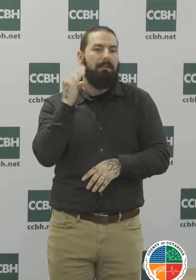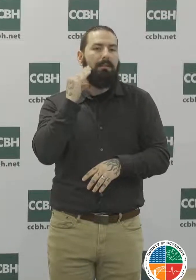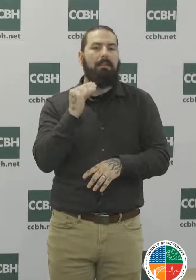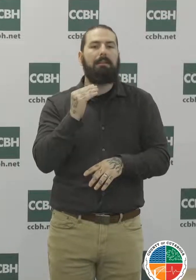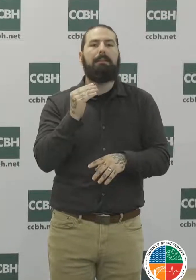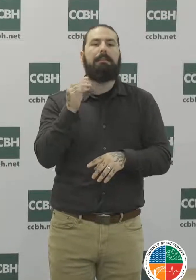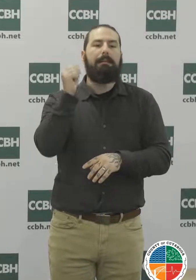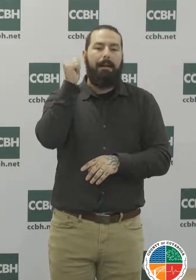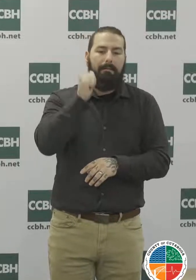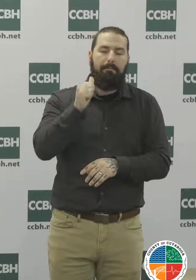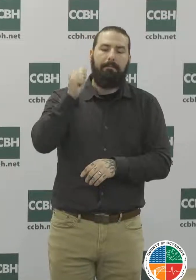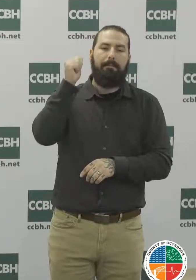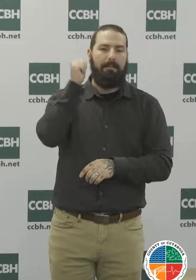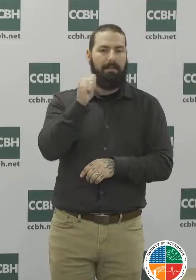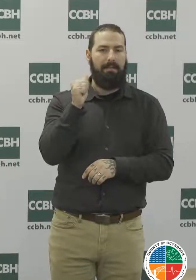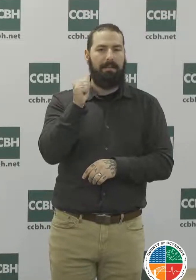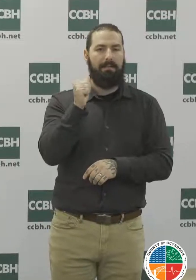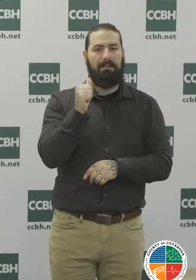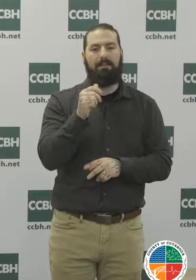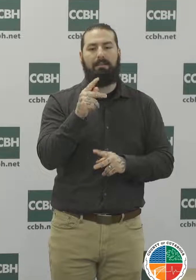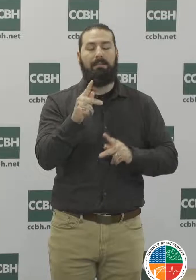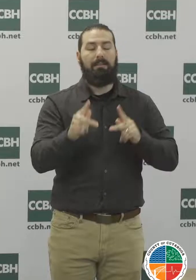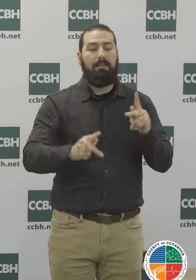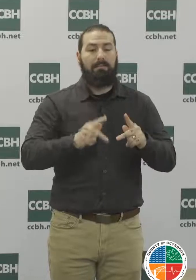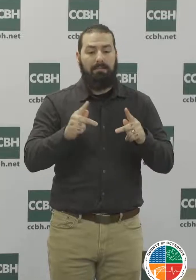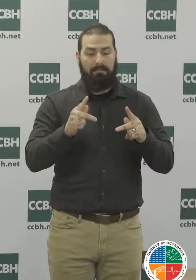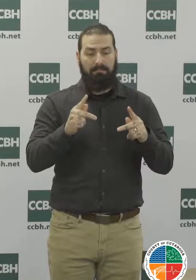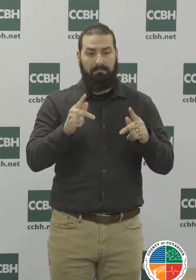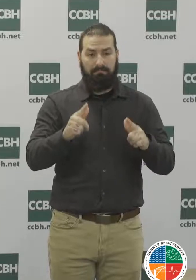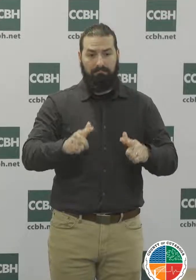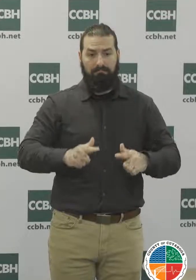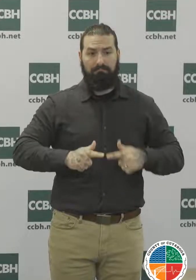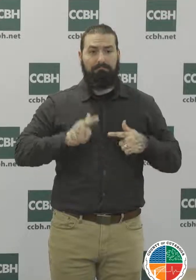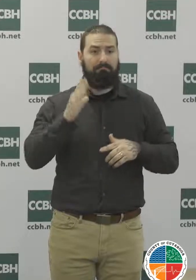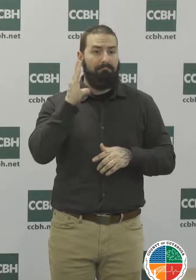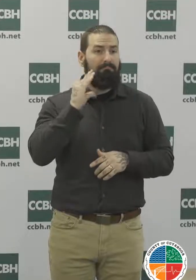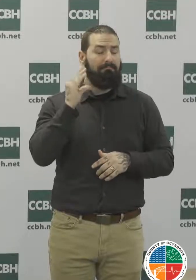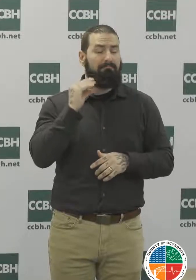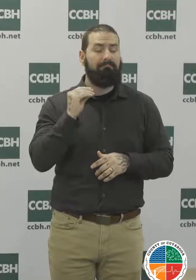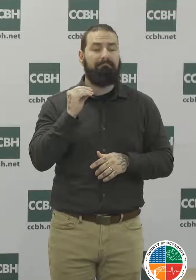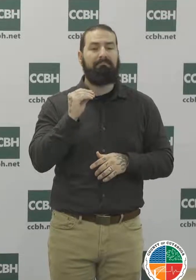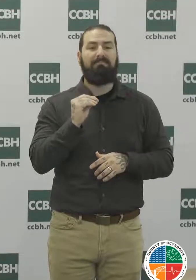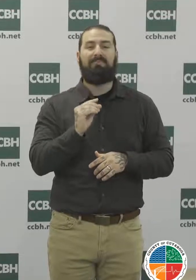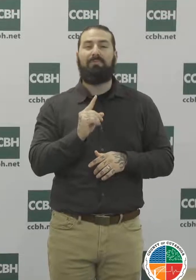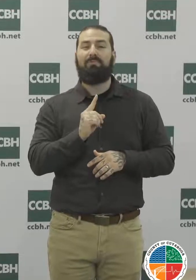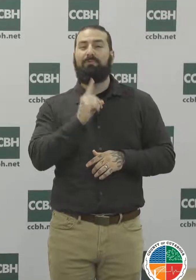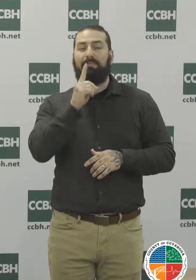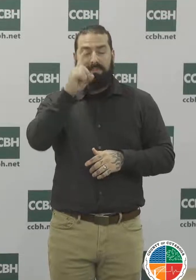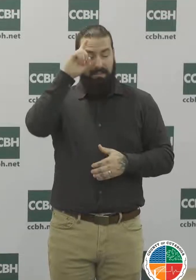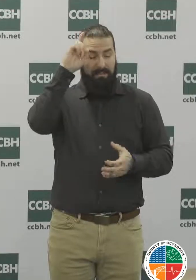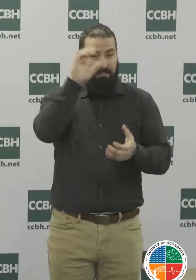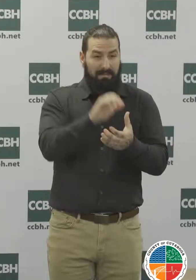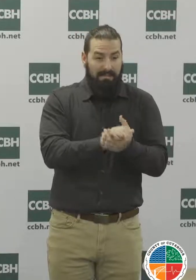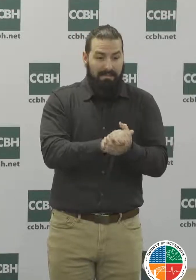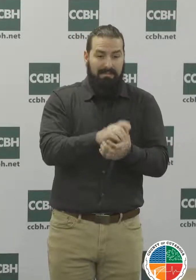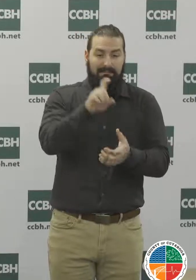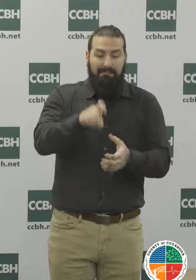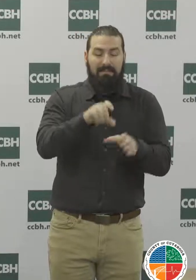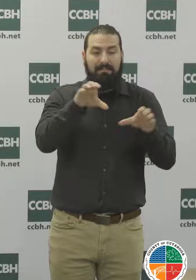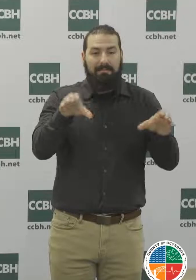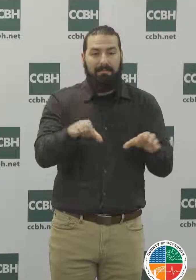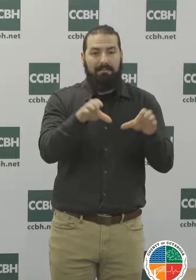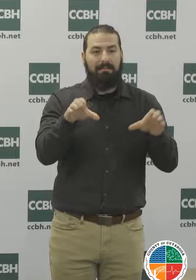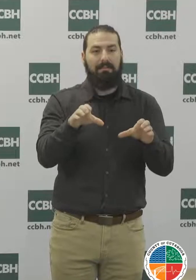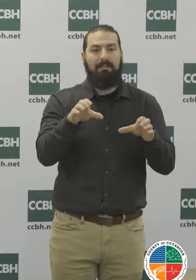day and what those with lived experience truly believe is necessary to move all of us as